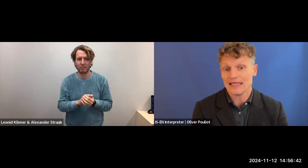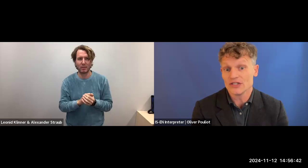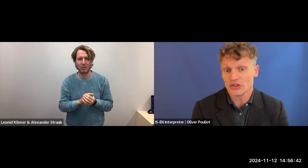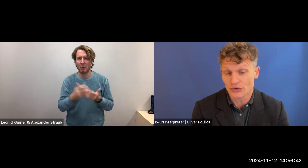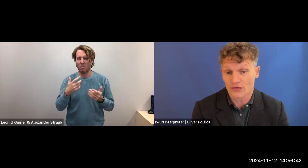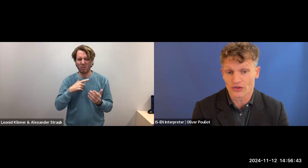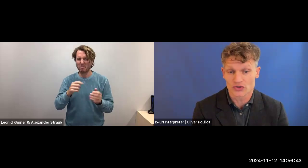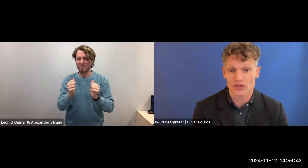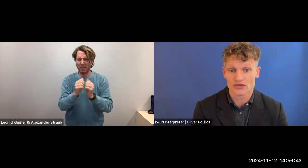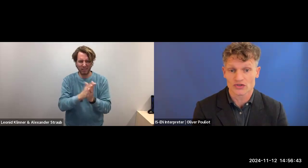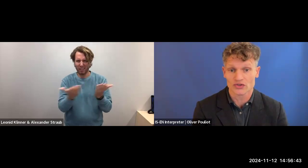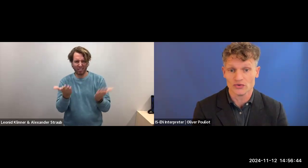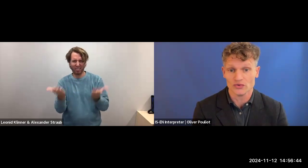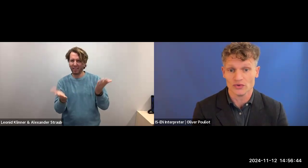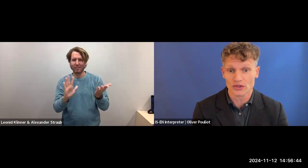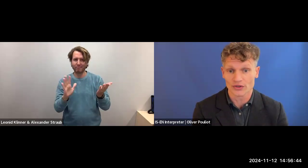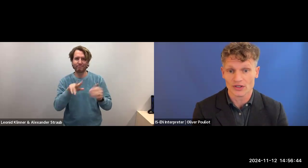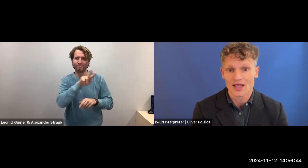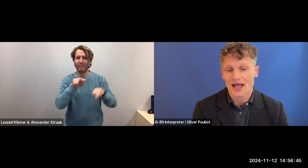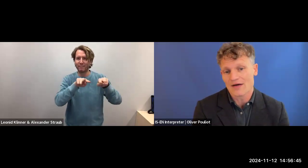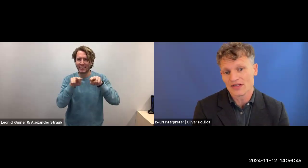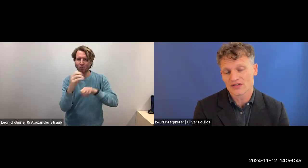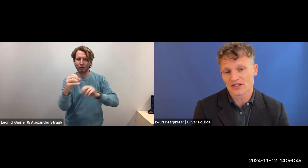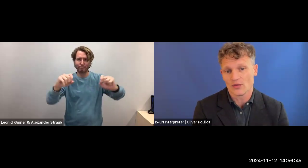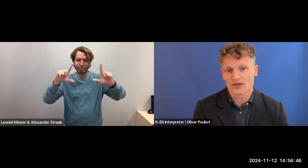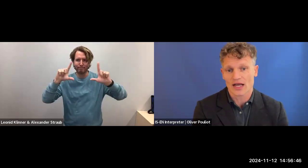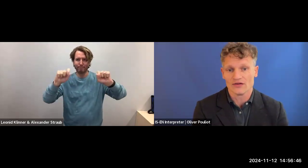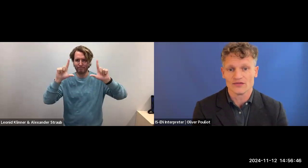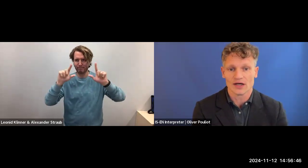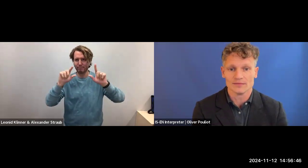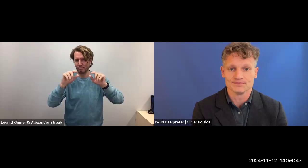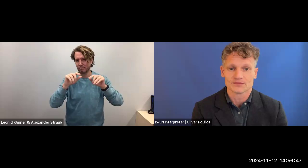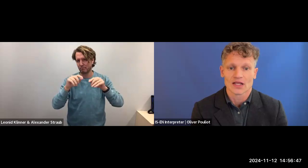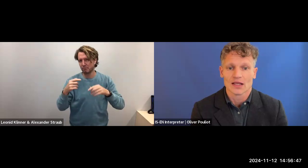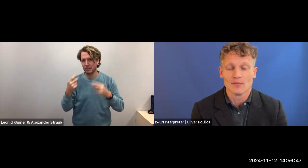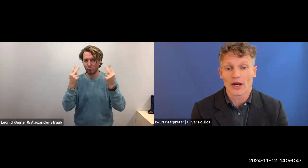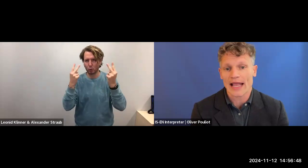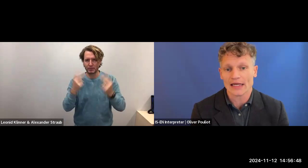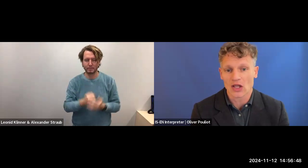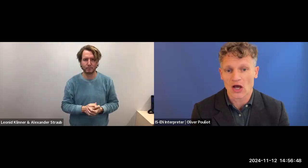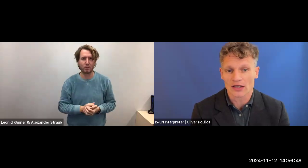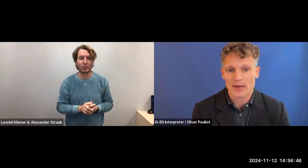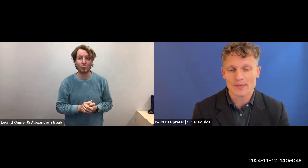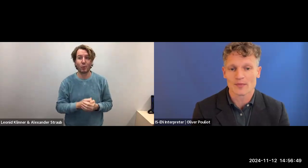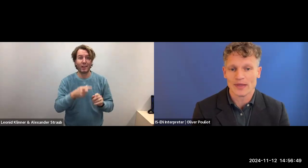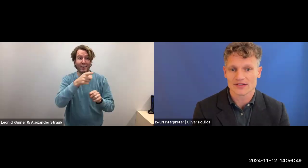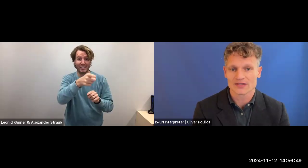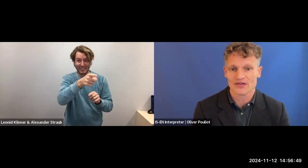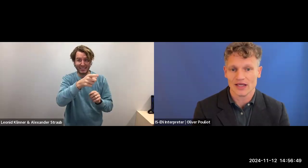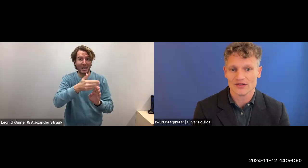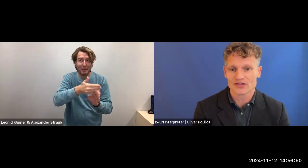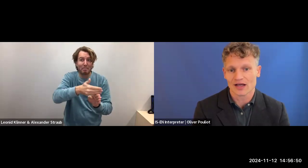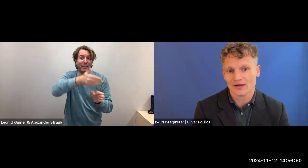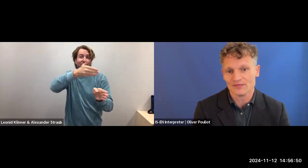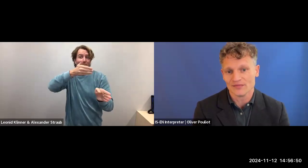it easier for the students to learn. Obviously, with kind of more analog,